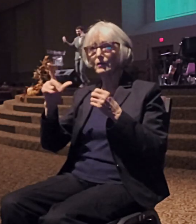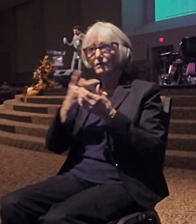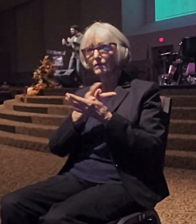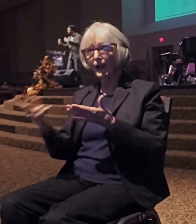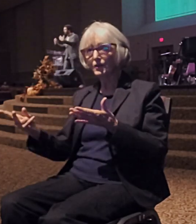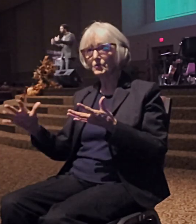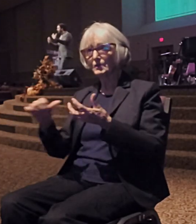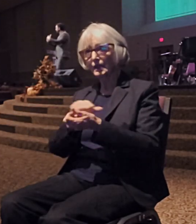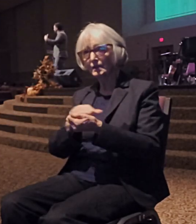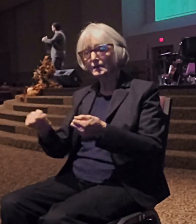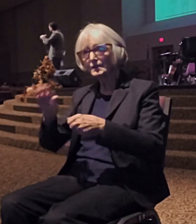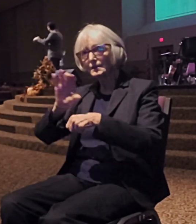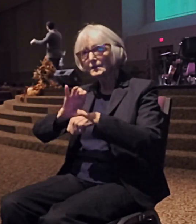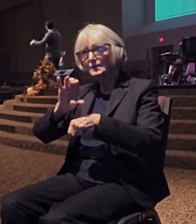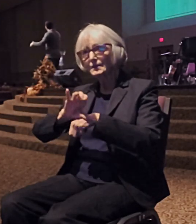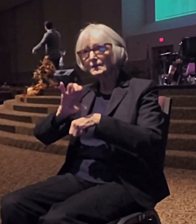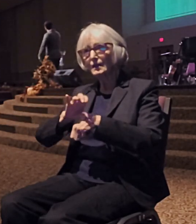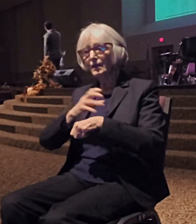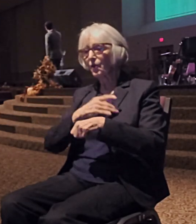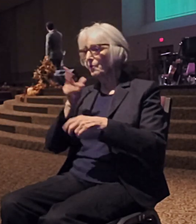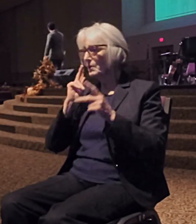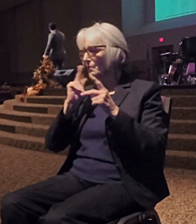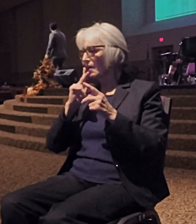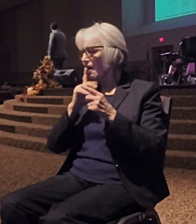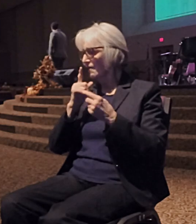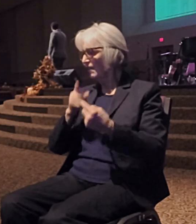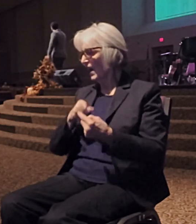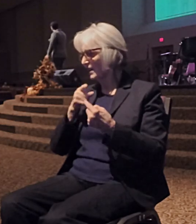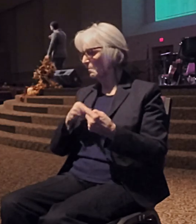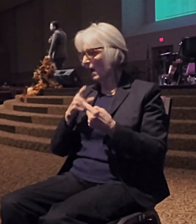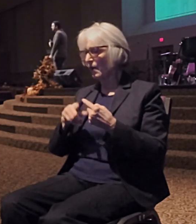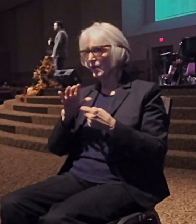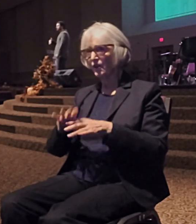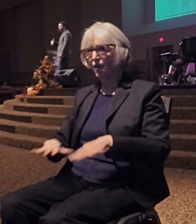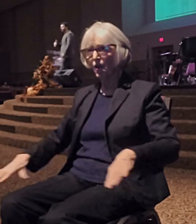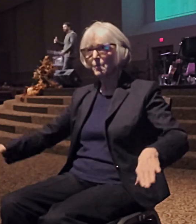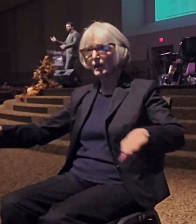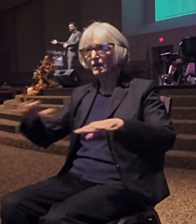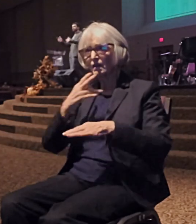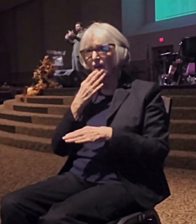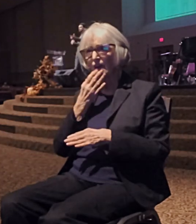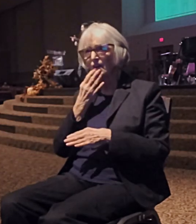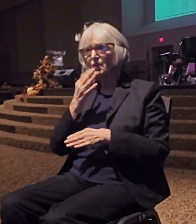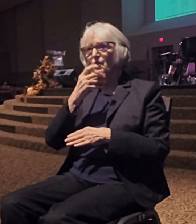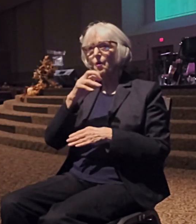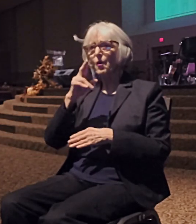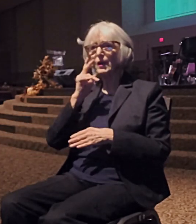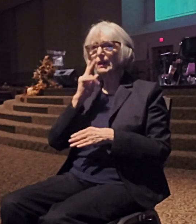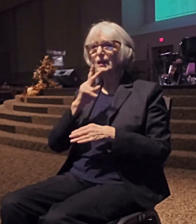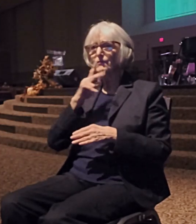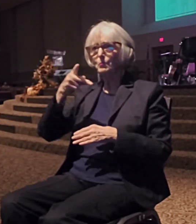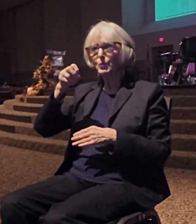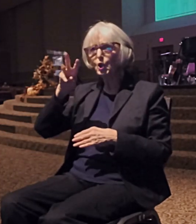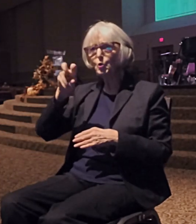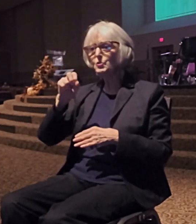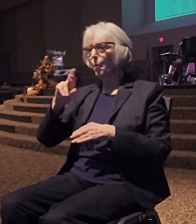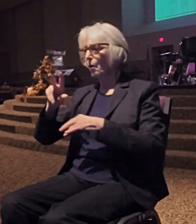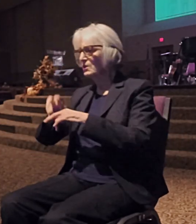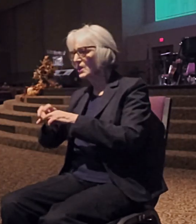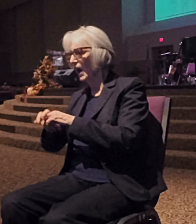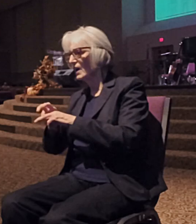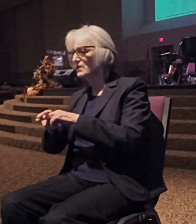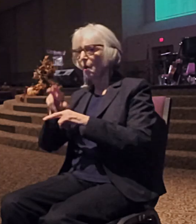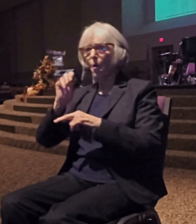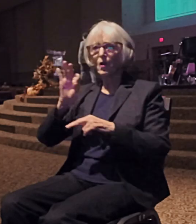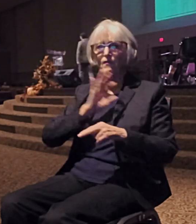and you'll find people fighting over what color the carpet is and where the water machine should go and whether it's pews or chairs or this or that or whether I got this room or